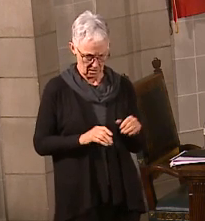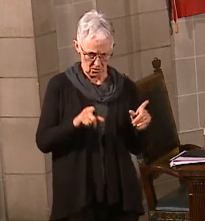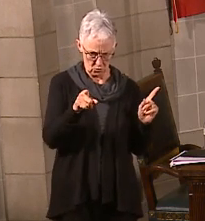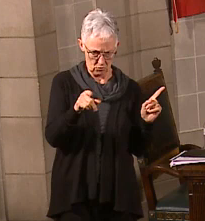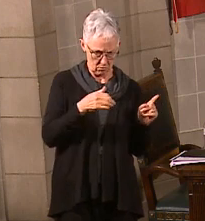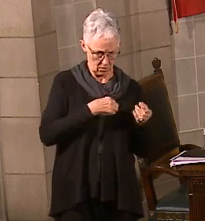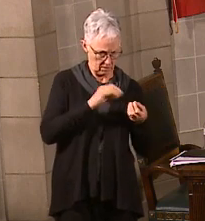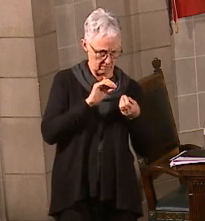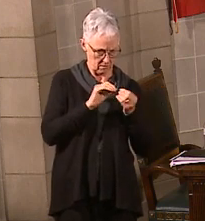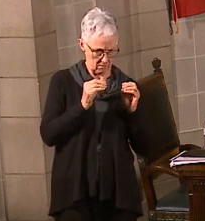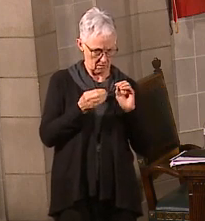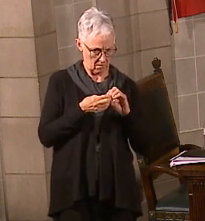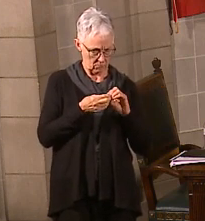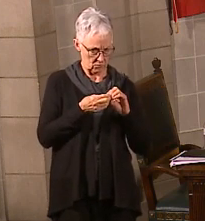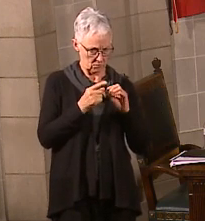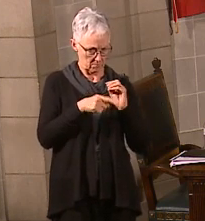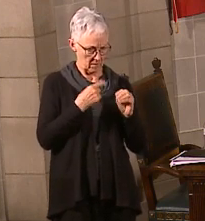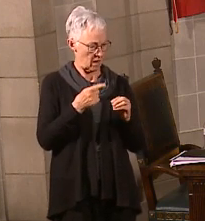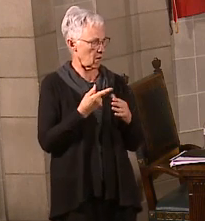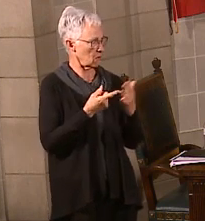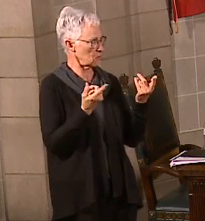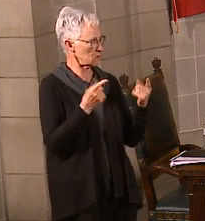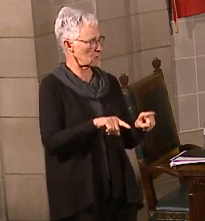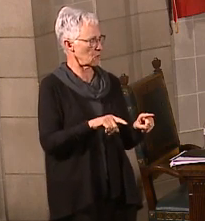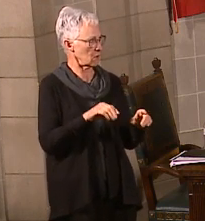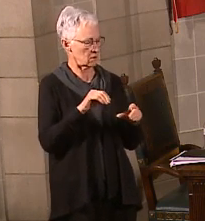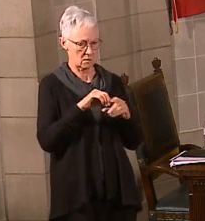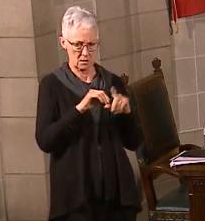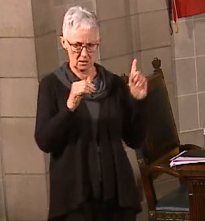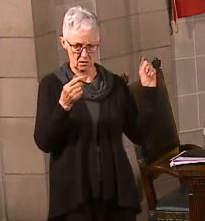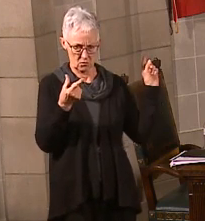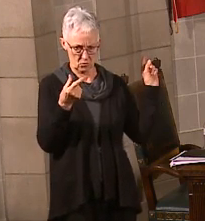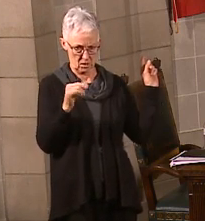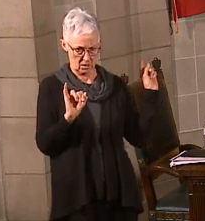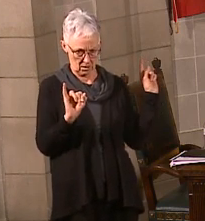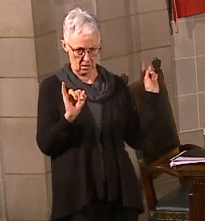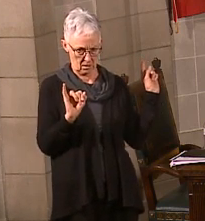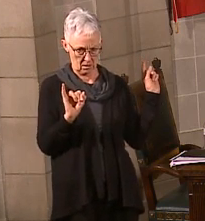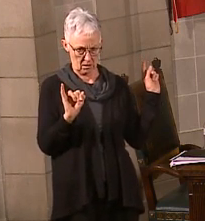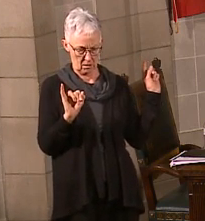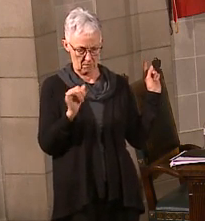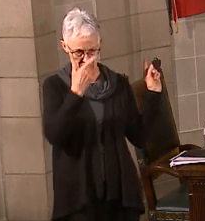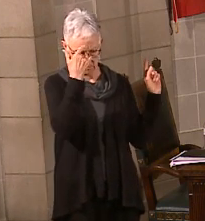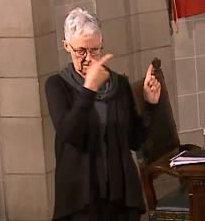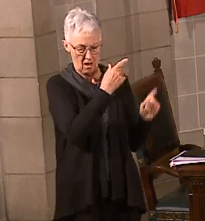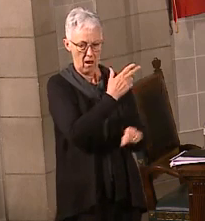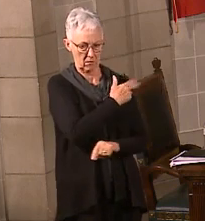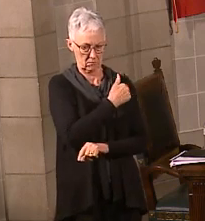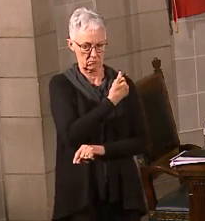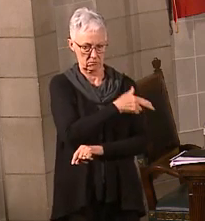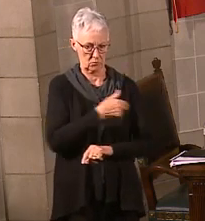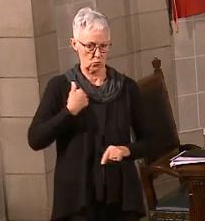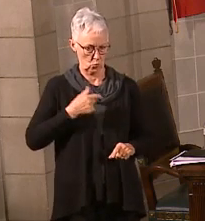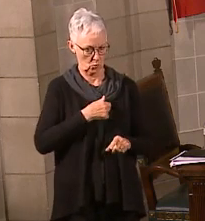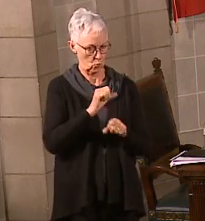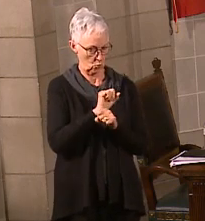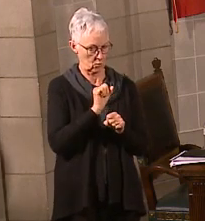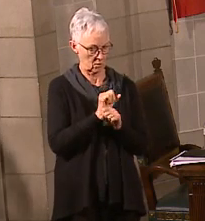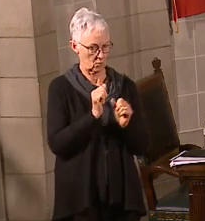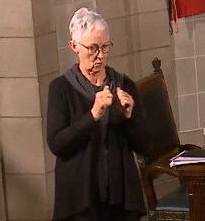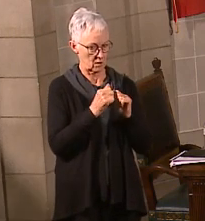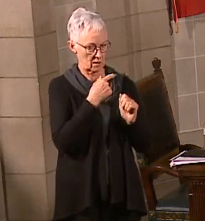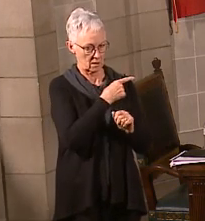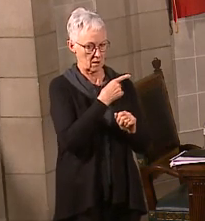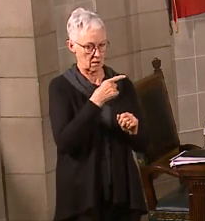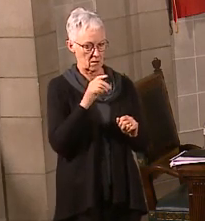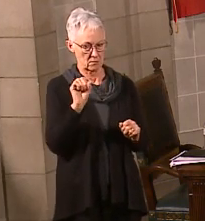actually, can you give us some specific numbers with regard to the St. Francis? Because the hospital there, again, we continue to work and manage that. And I would say that